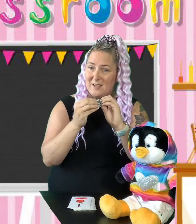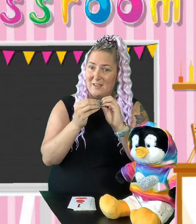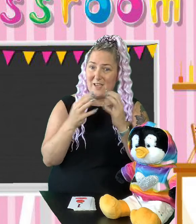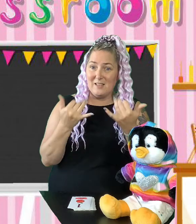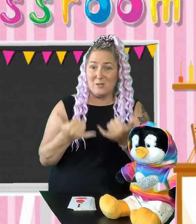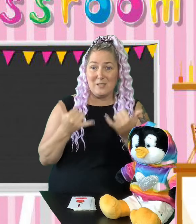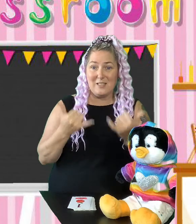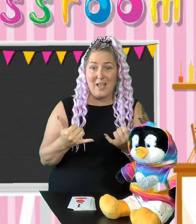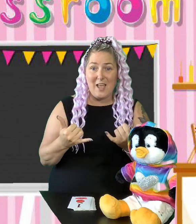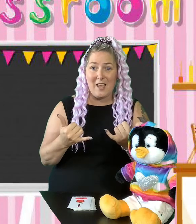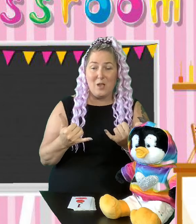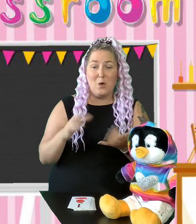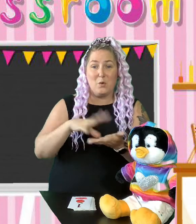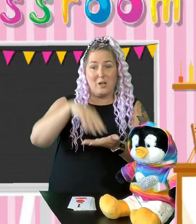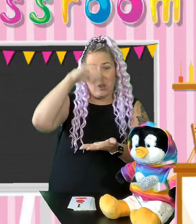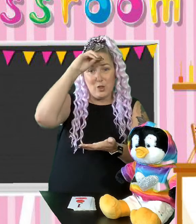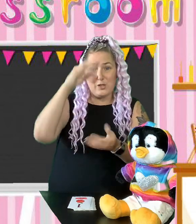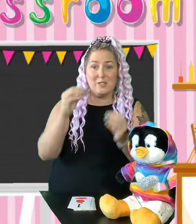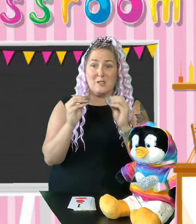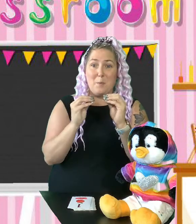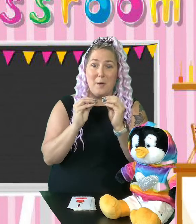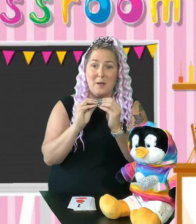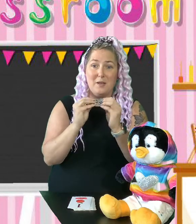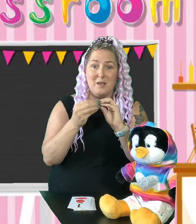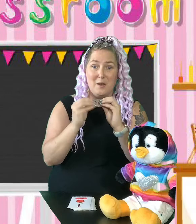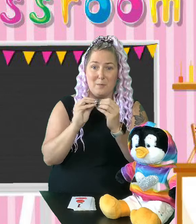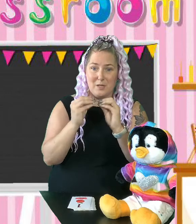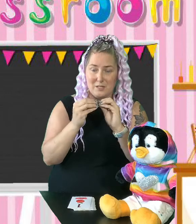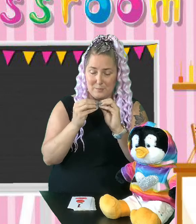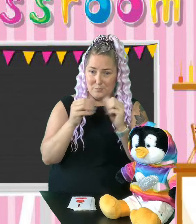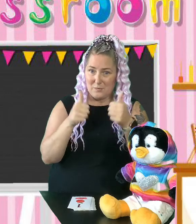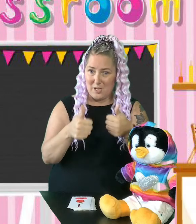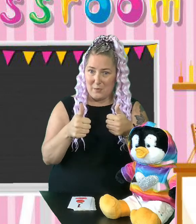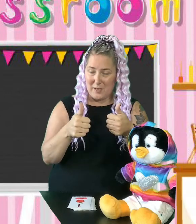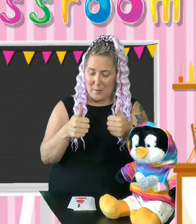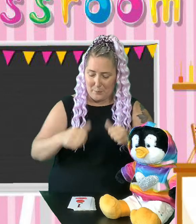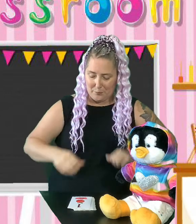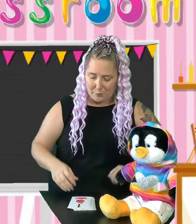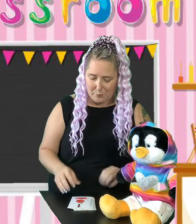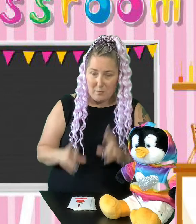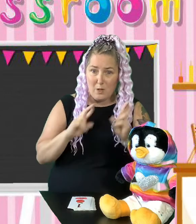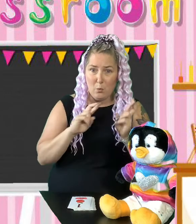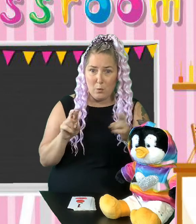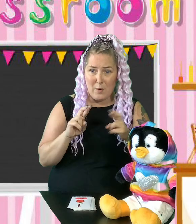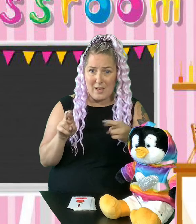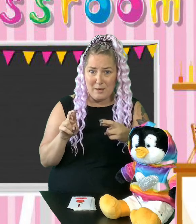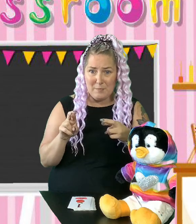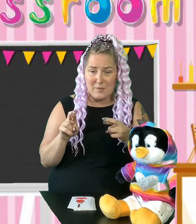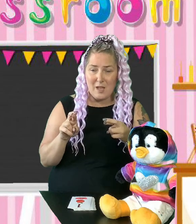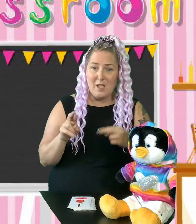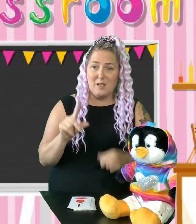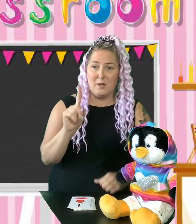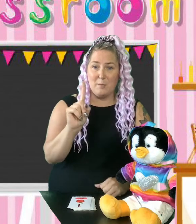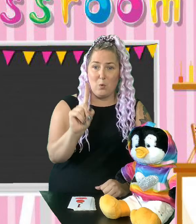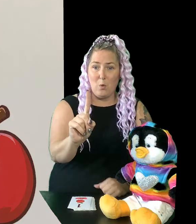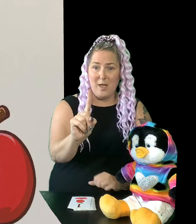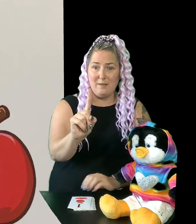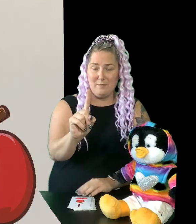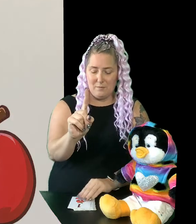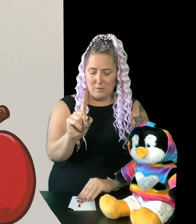Okay, so today we're going to learn some numbers. Here we go. We're ready? Number 1,